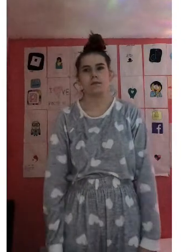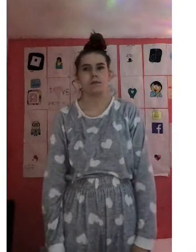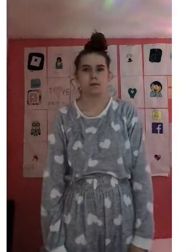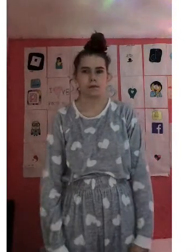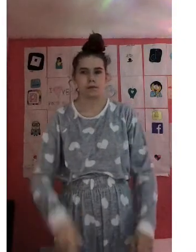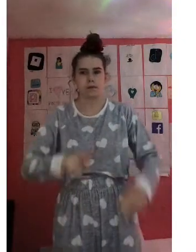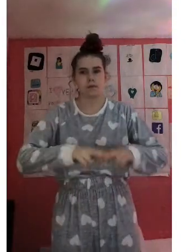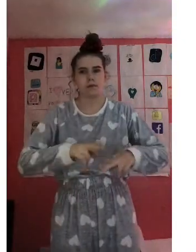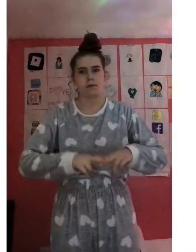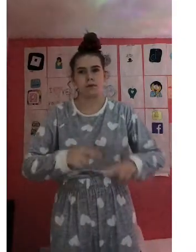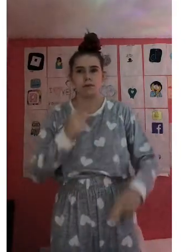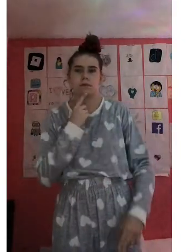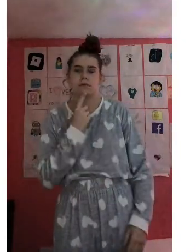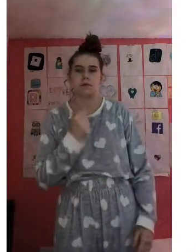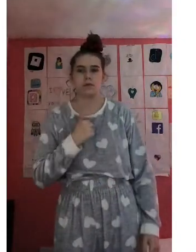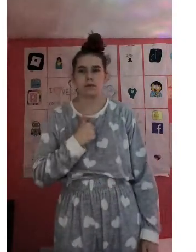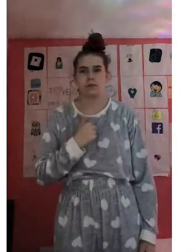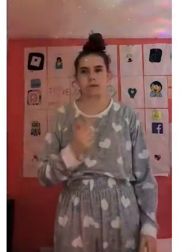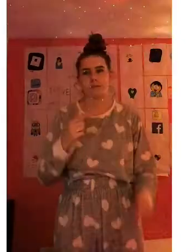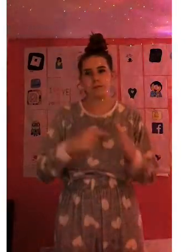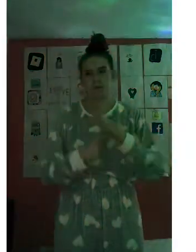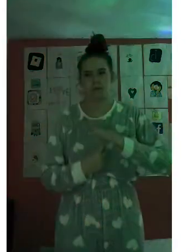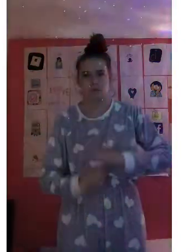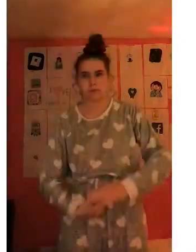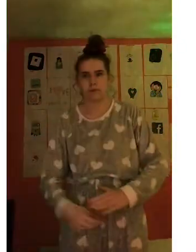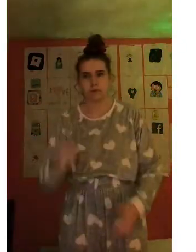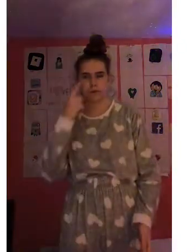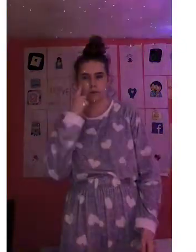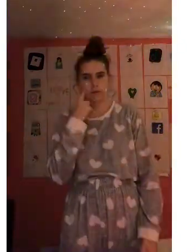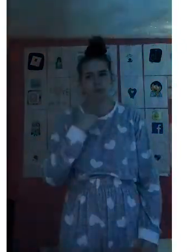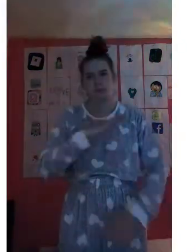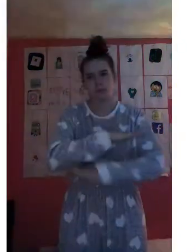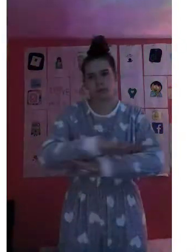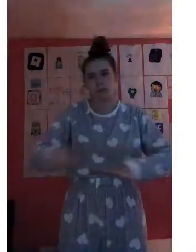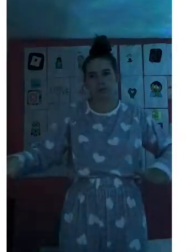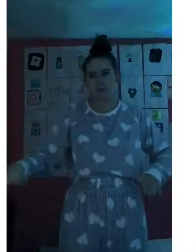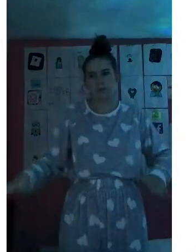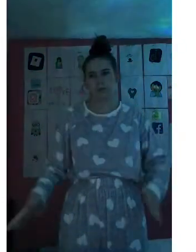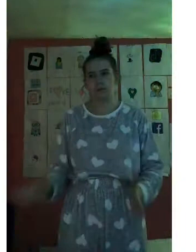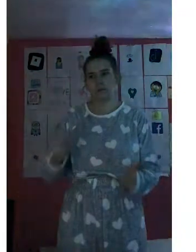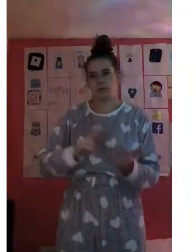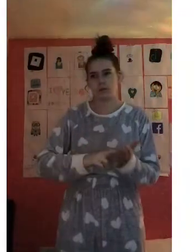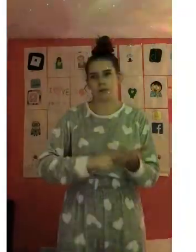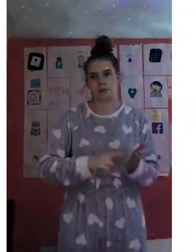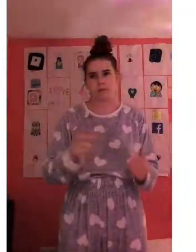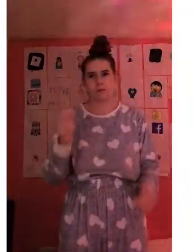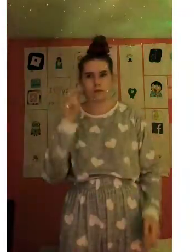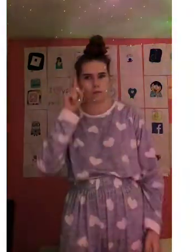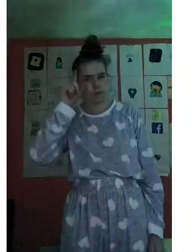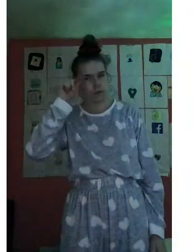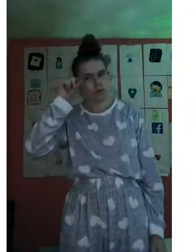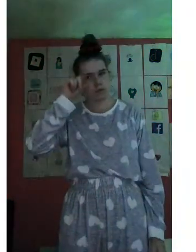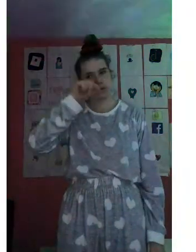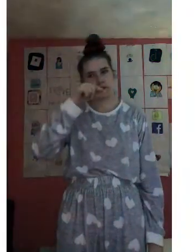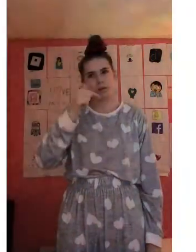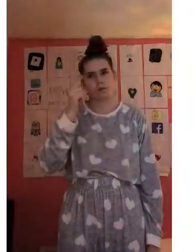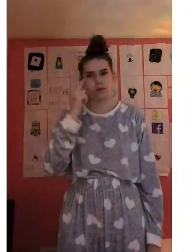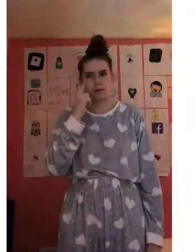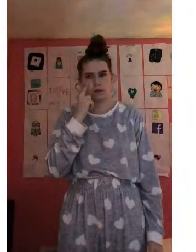Dad always told me, don't you cry when you're down But mom, there's a tear every time that I